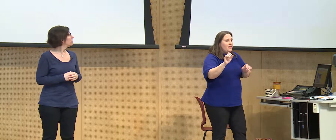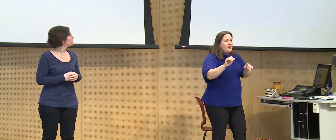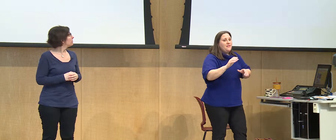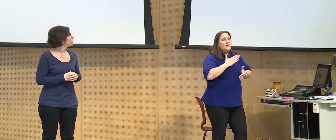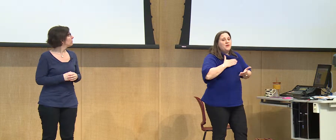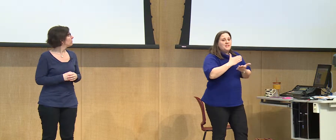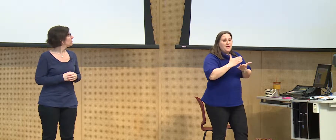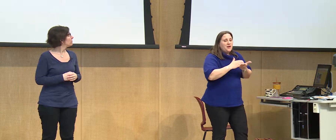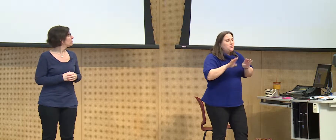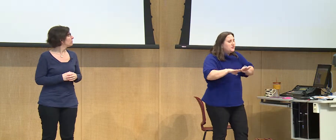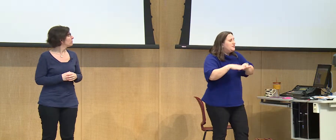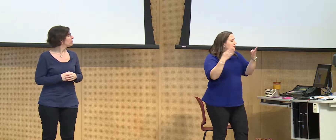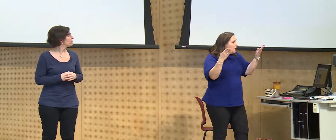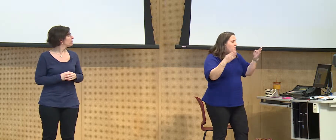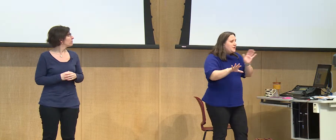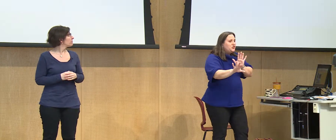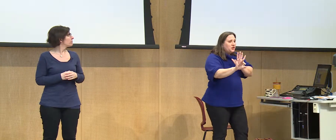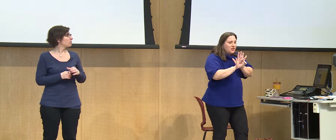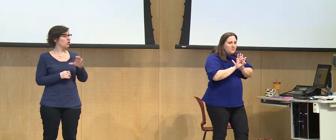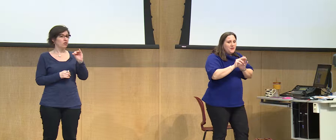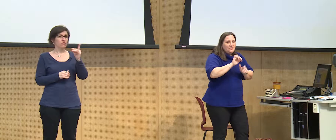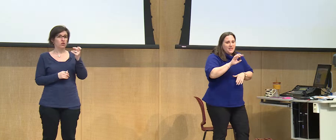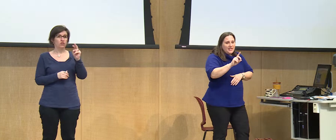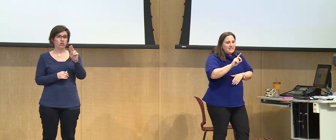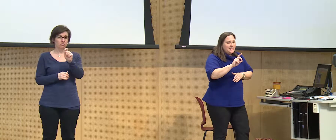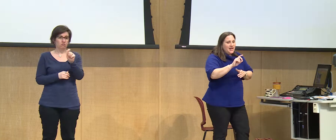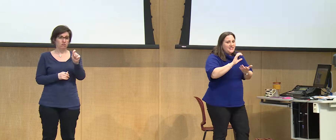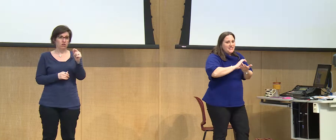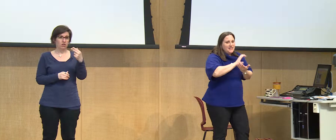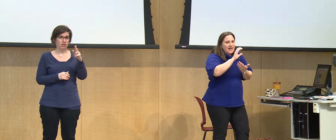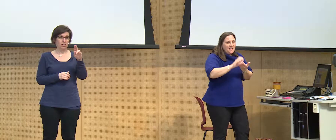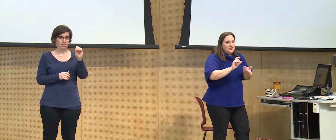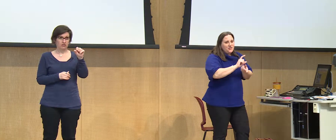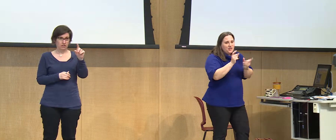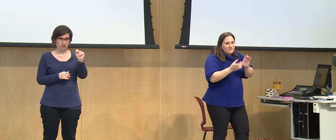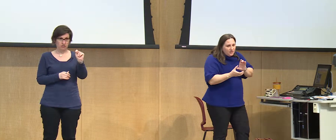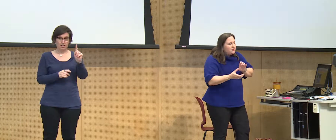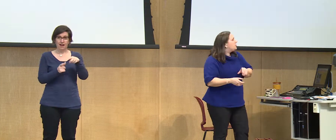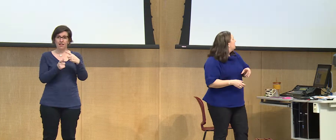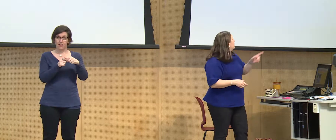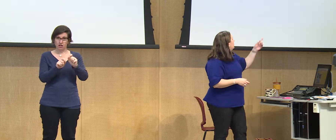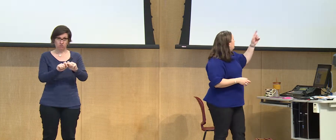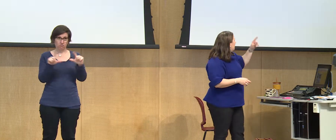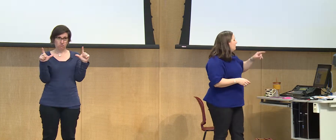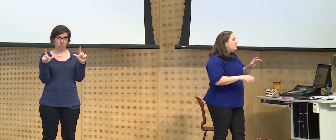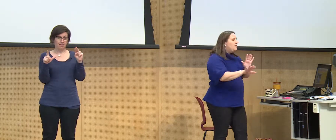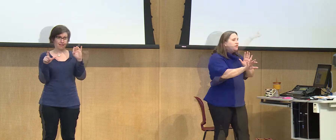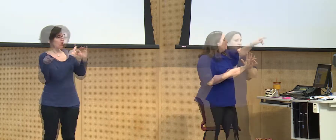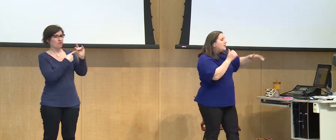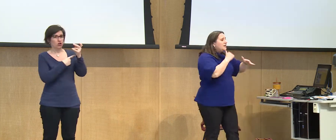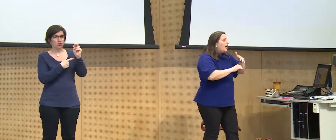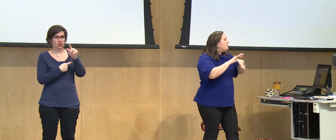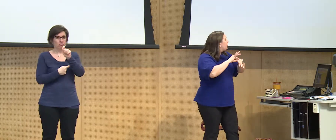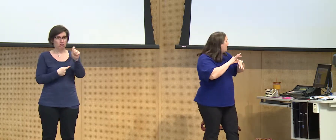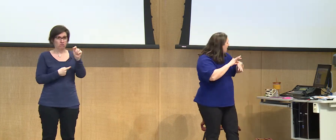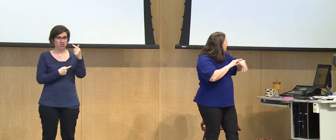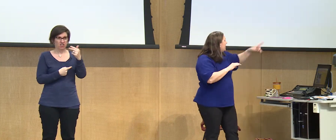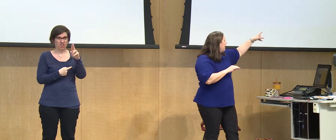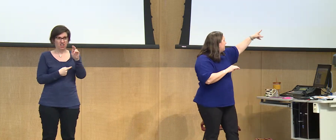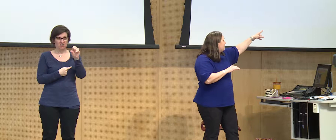And then once My Courses opens, you're going to pick the NTID calendar conversion, under content,